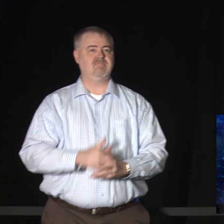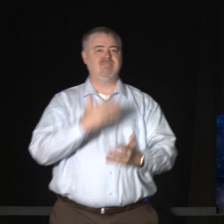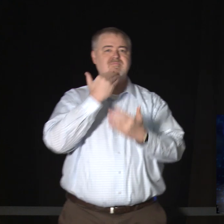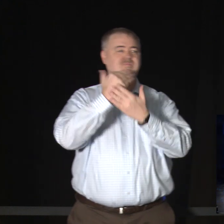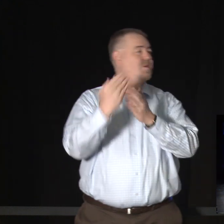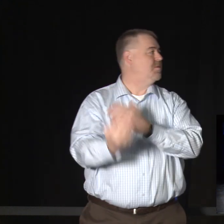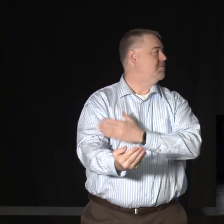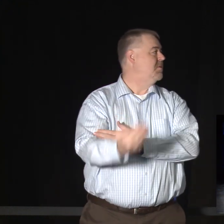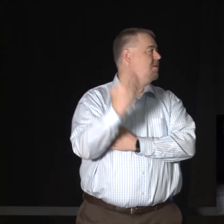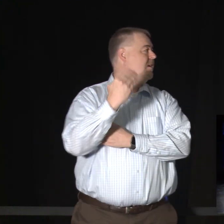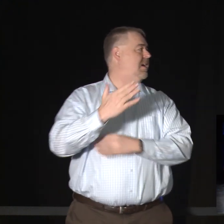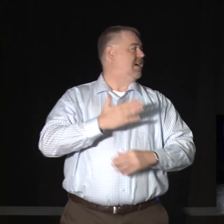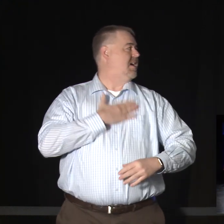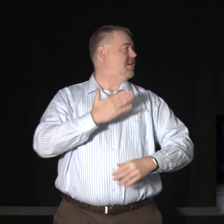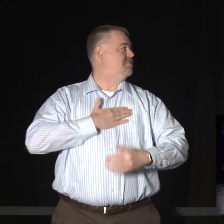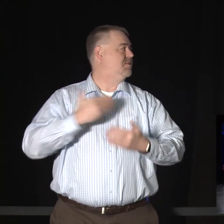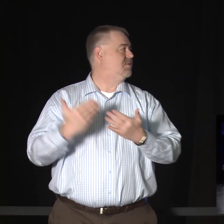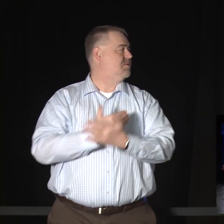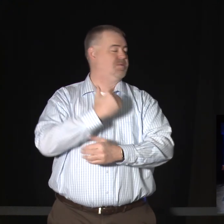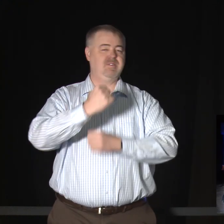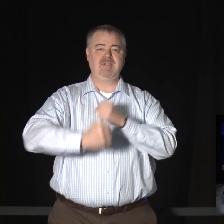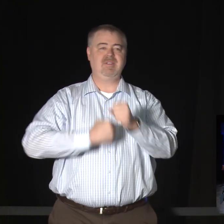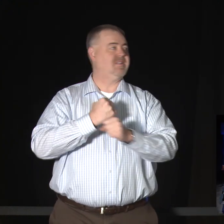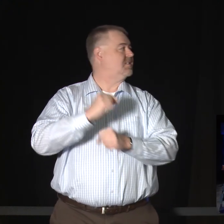Good morning and Happy New Year, GYC.